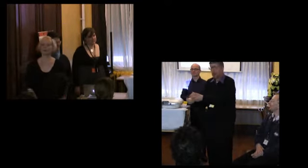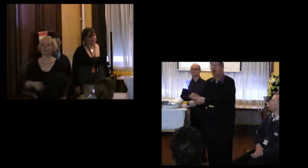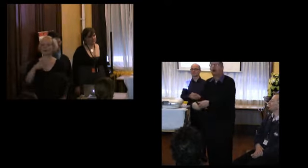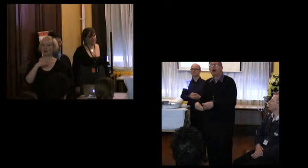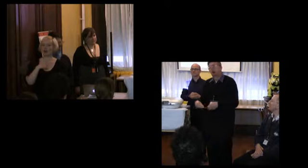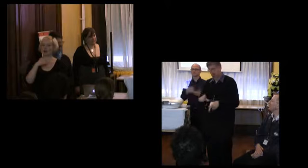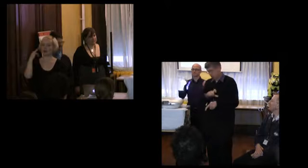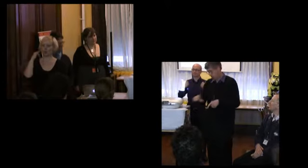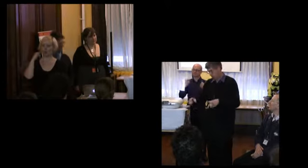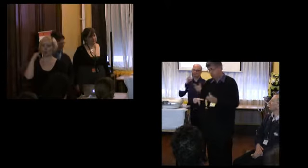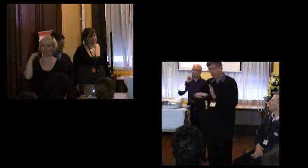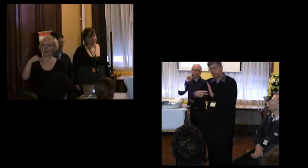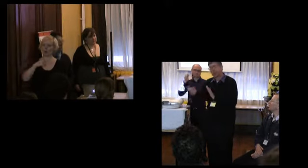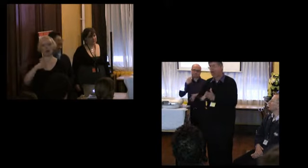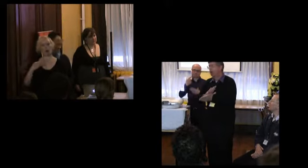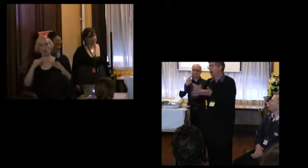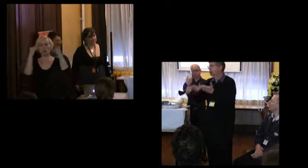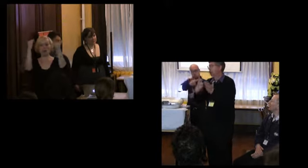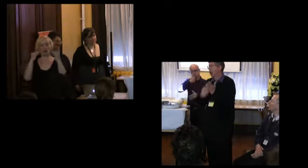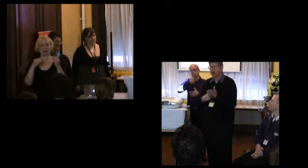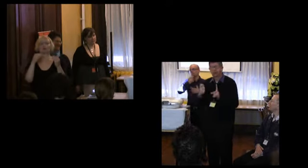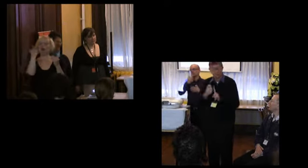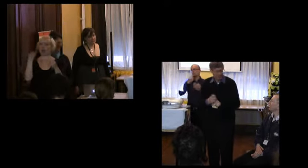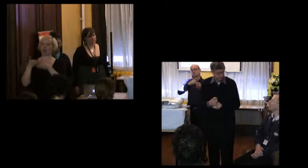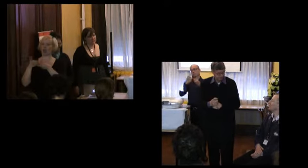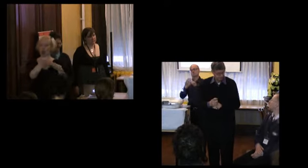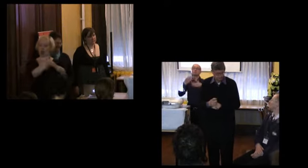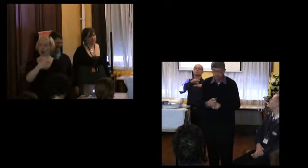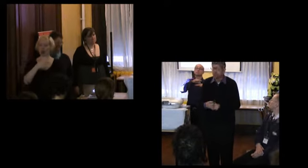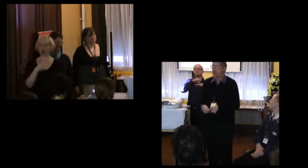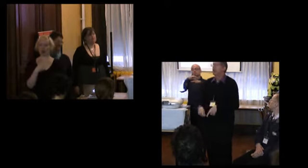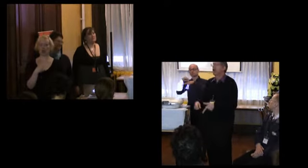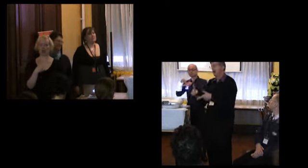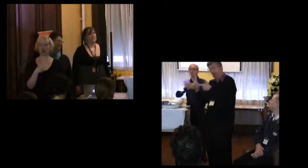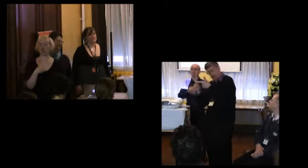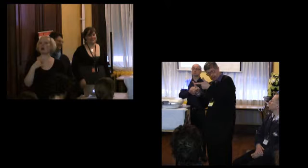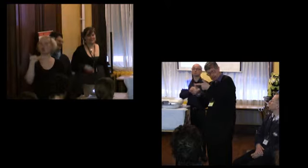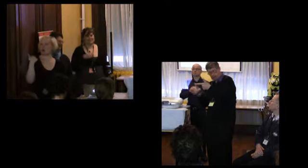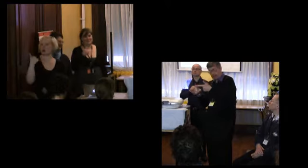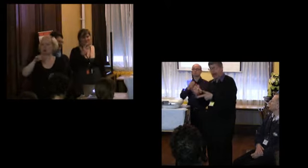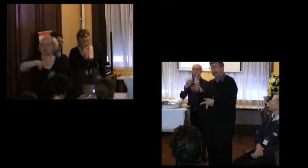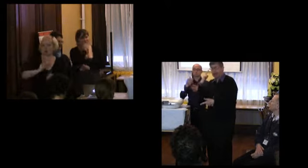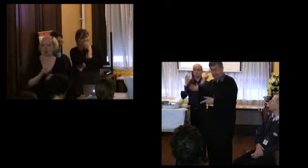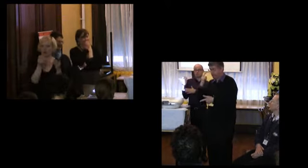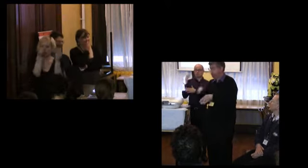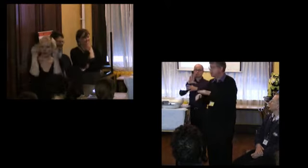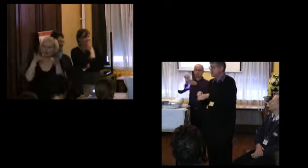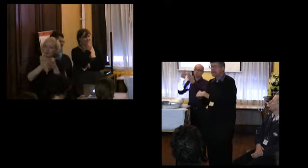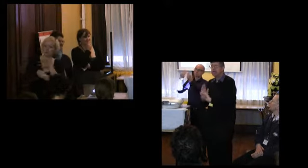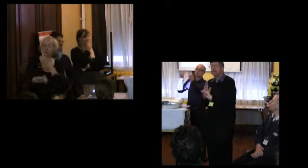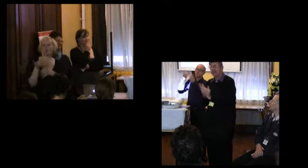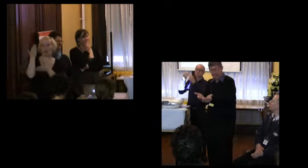I'm a deaf and I've been training to be a guide. And I've just recently completed a course with Historic Royal